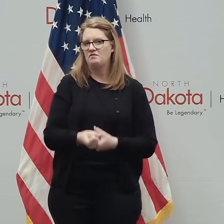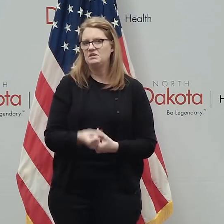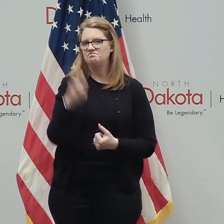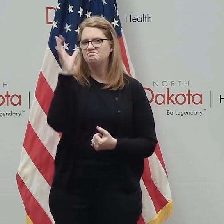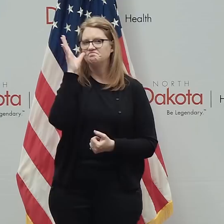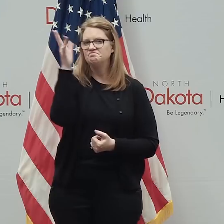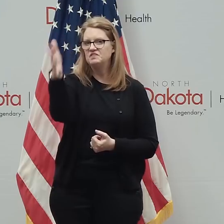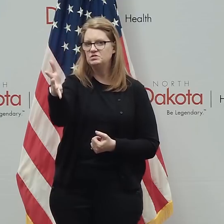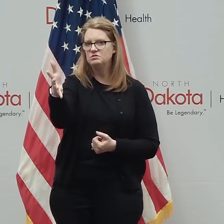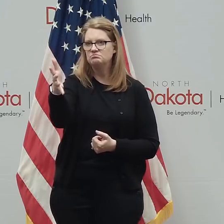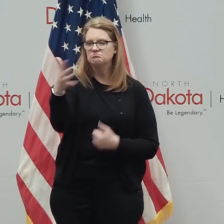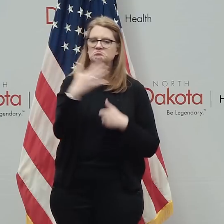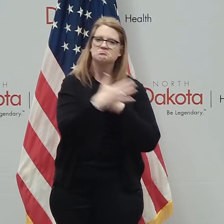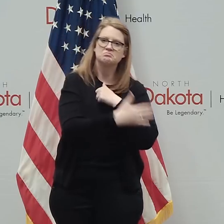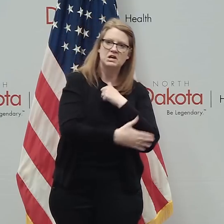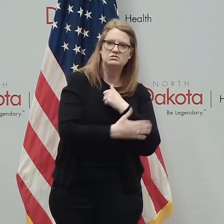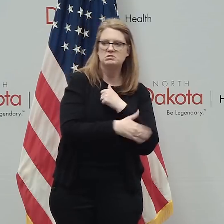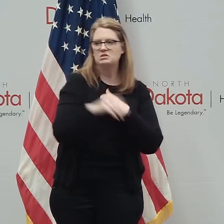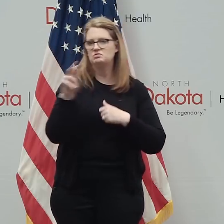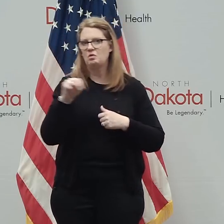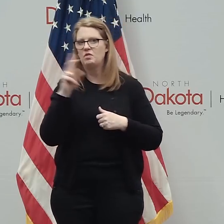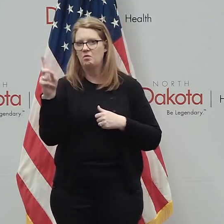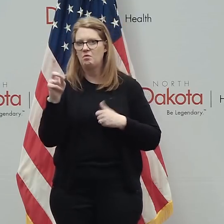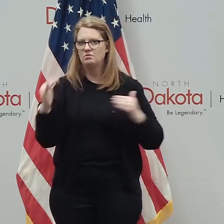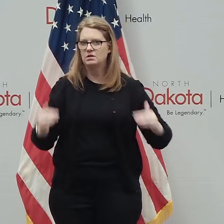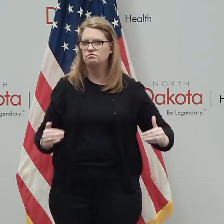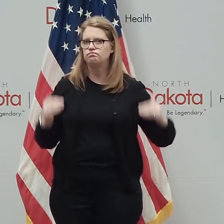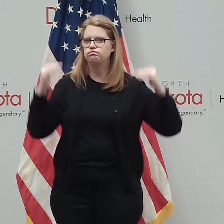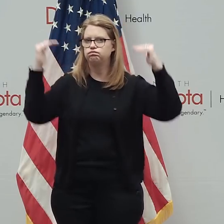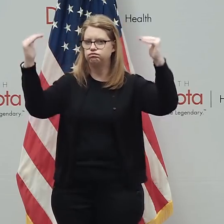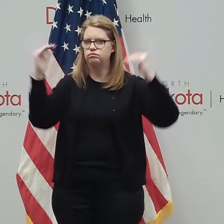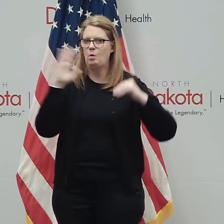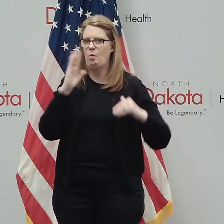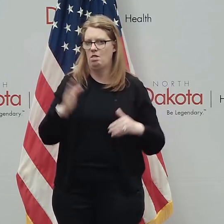that both the country and North Dakota is heading in the right direction.